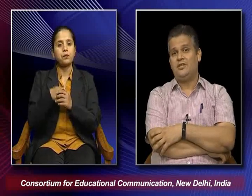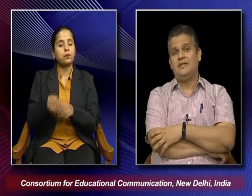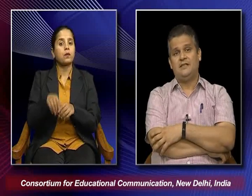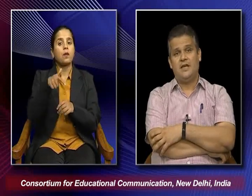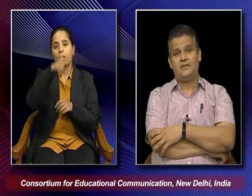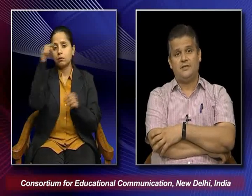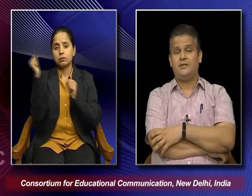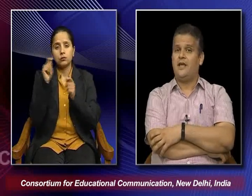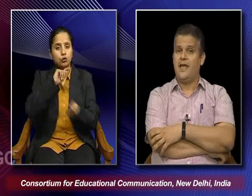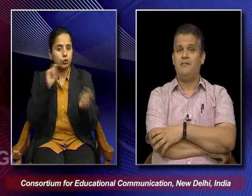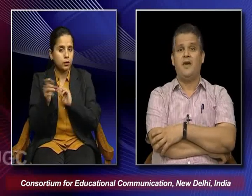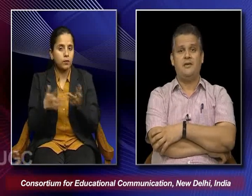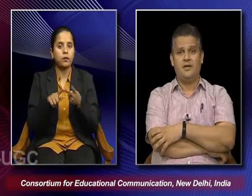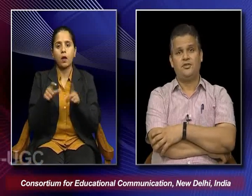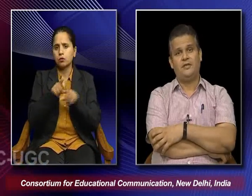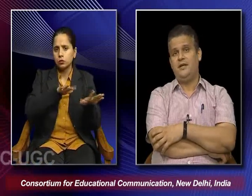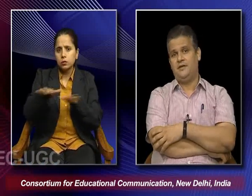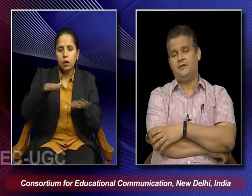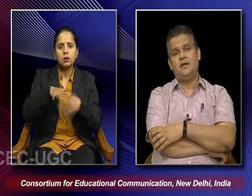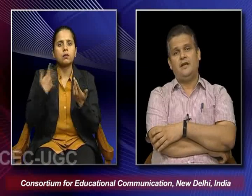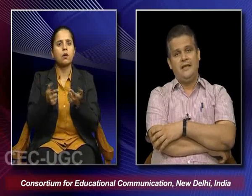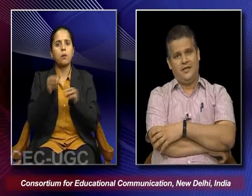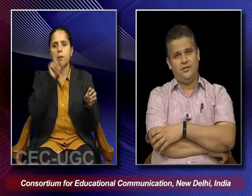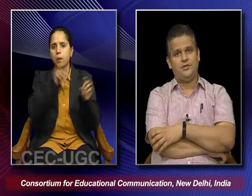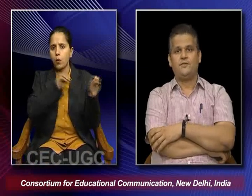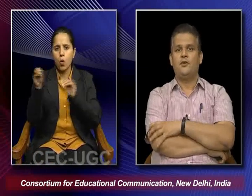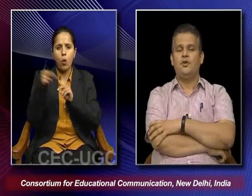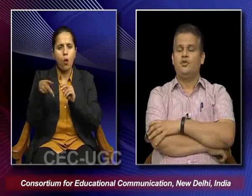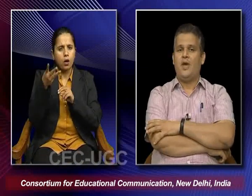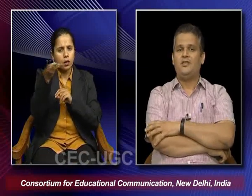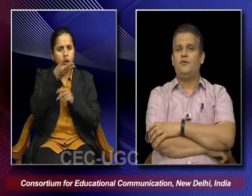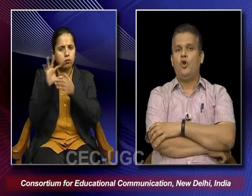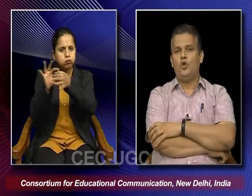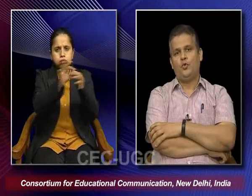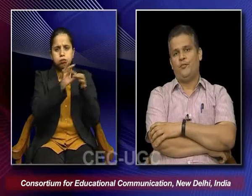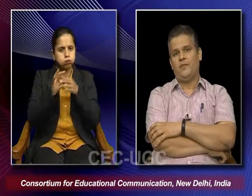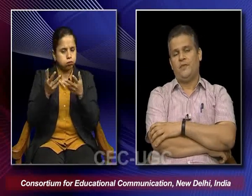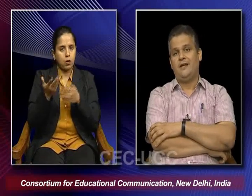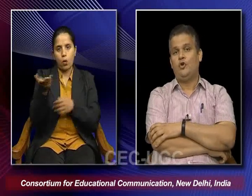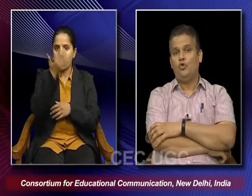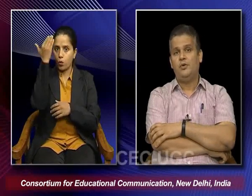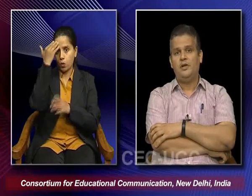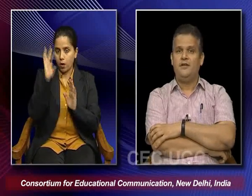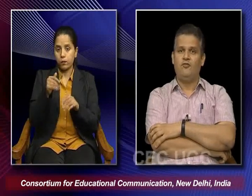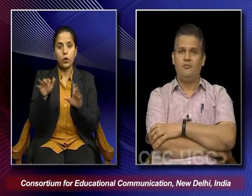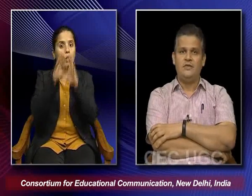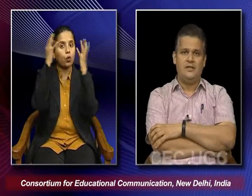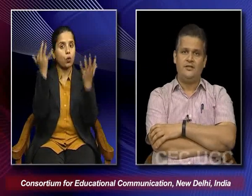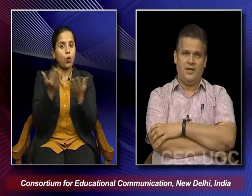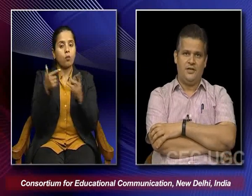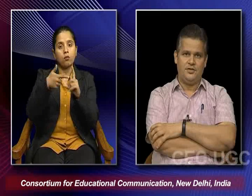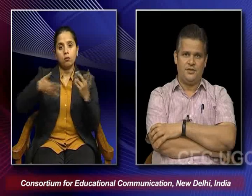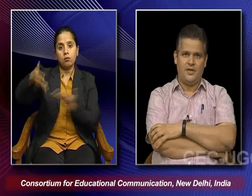change, disasters and migration interlinkages. So as we all know, that global